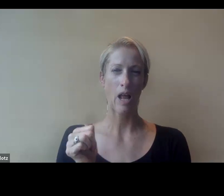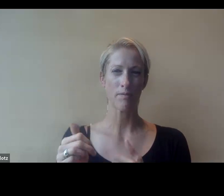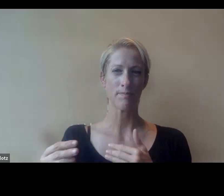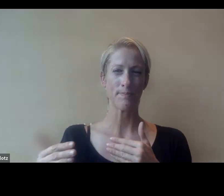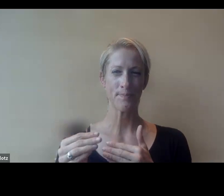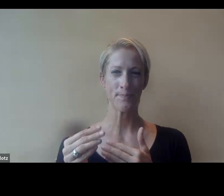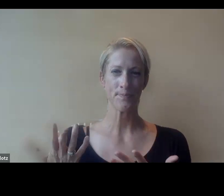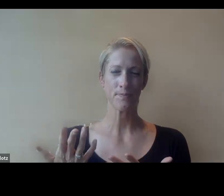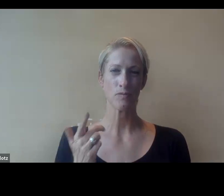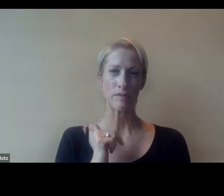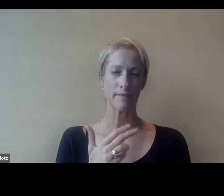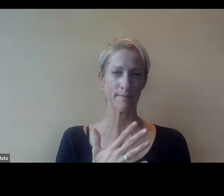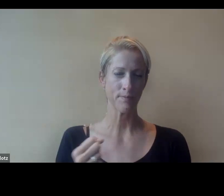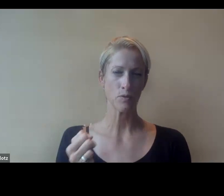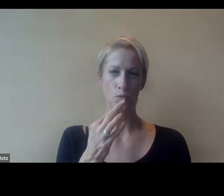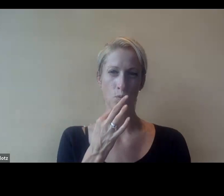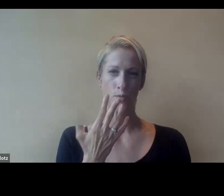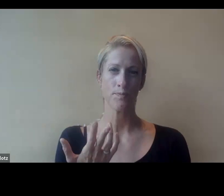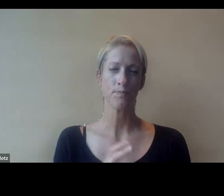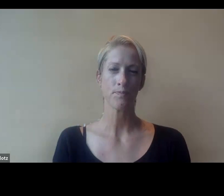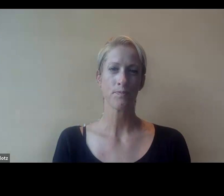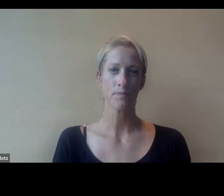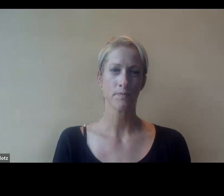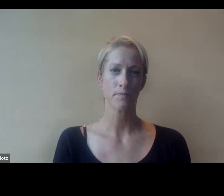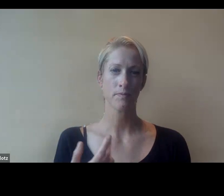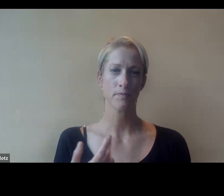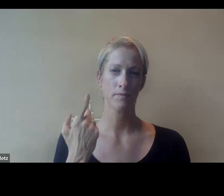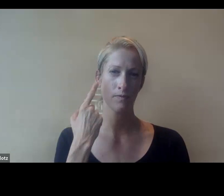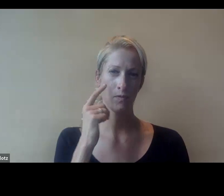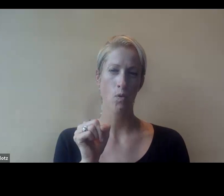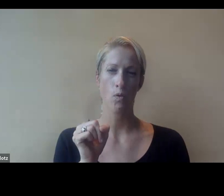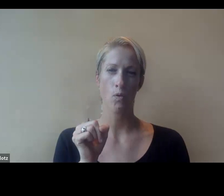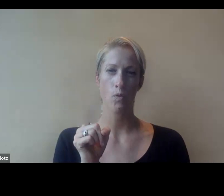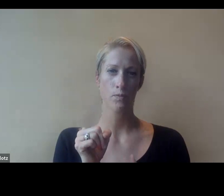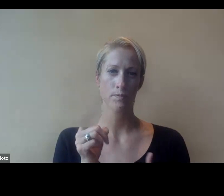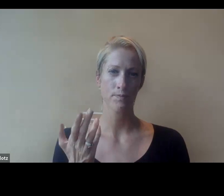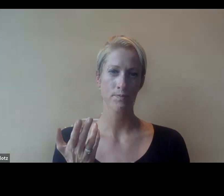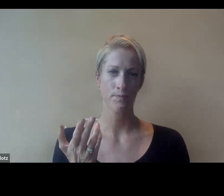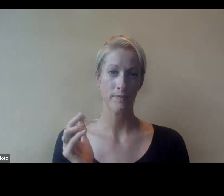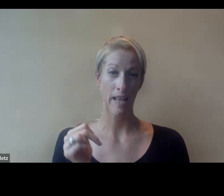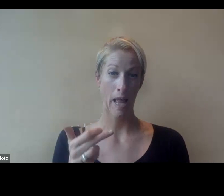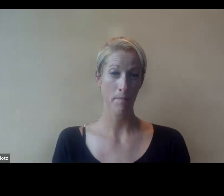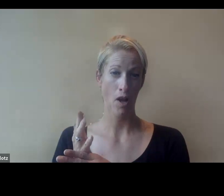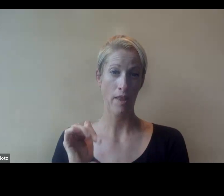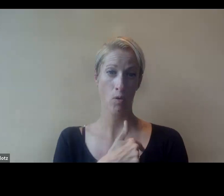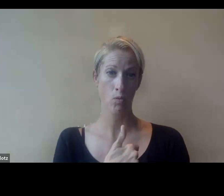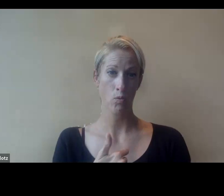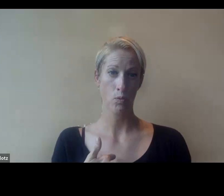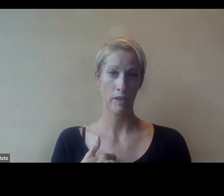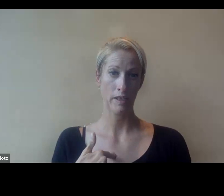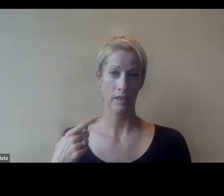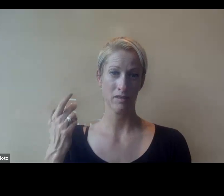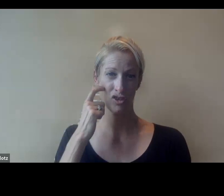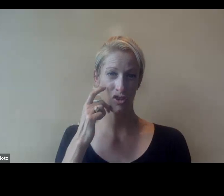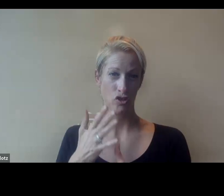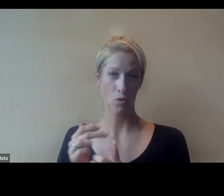as you know, the digital barriers that were shared by the previous panelists and even Cole and Carlos,